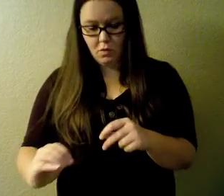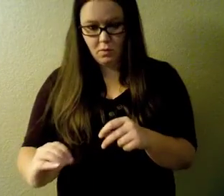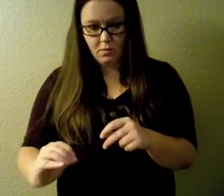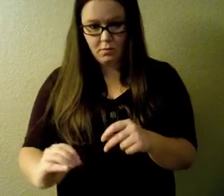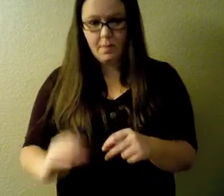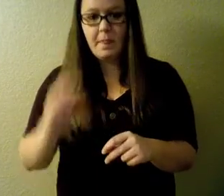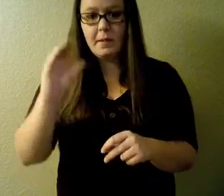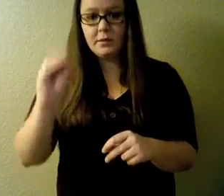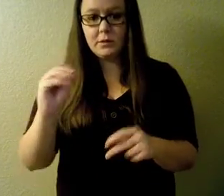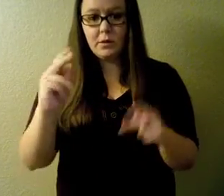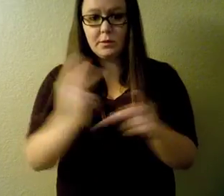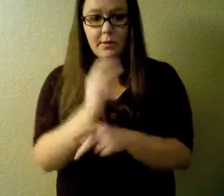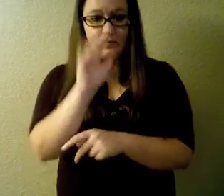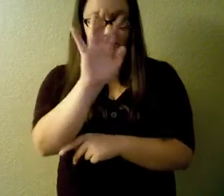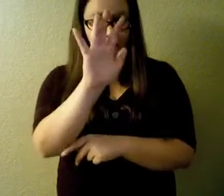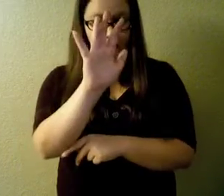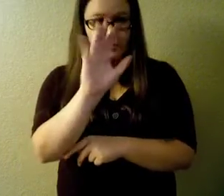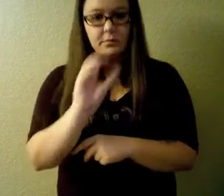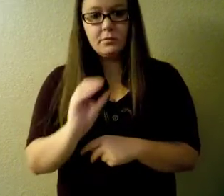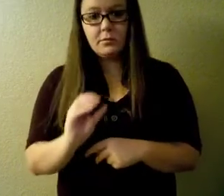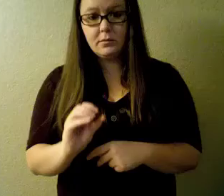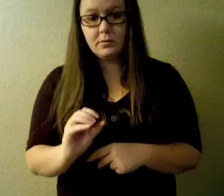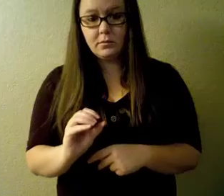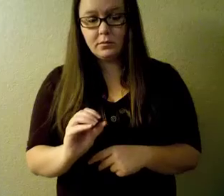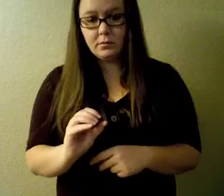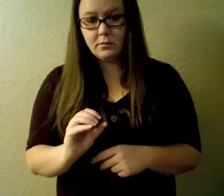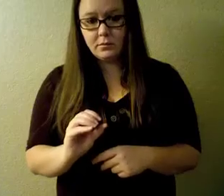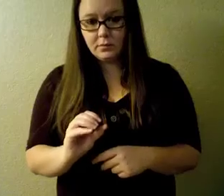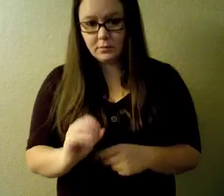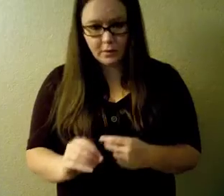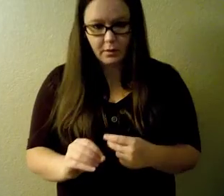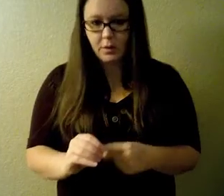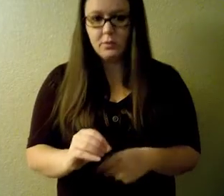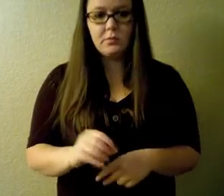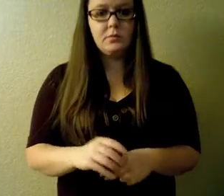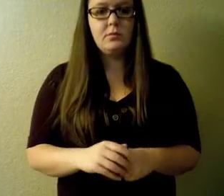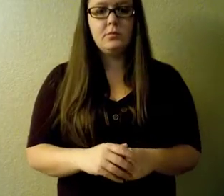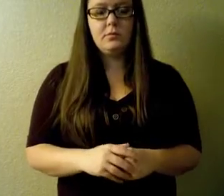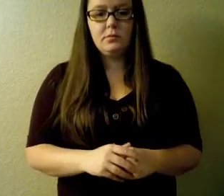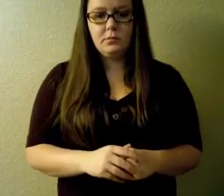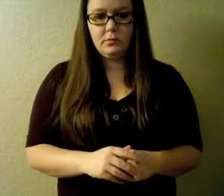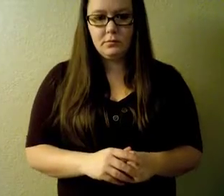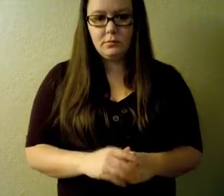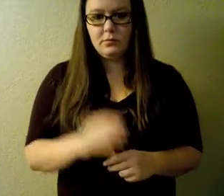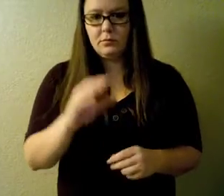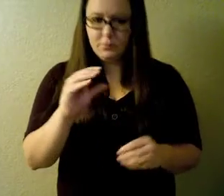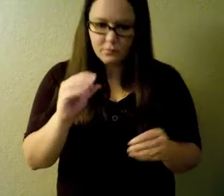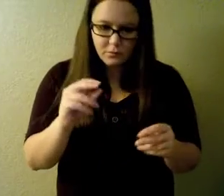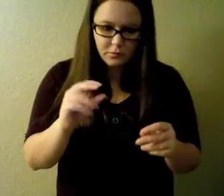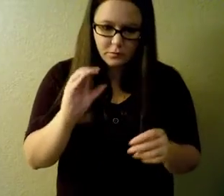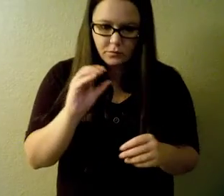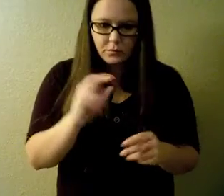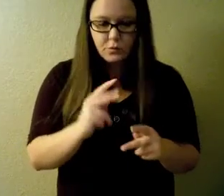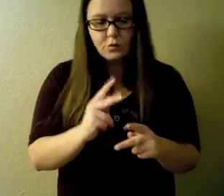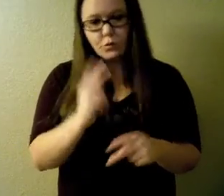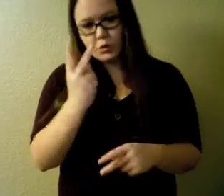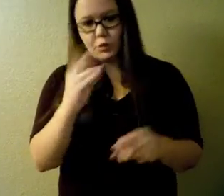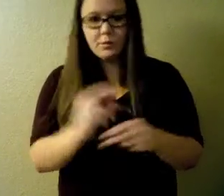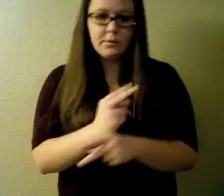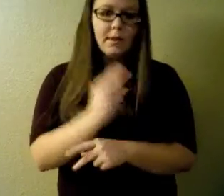0 times 2 is 0. 5 times 2 is 10. And because there's two spots after the